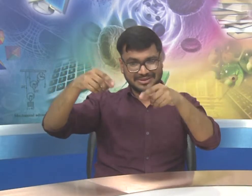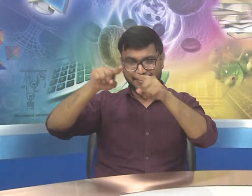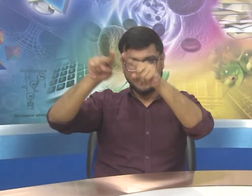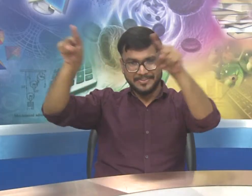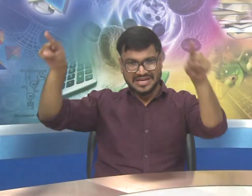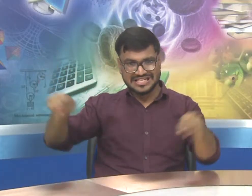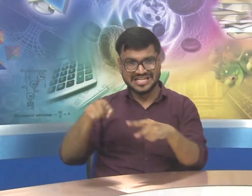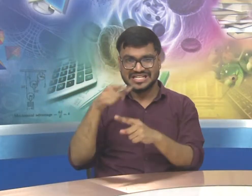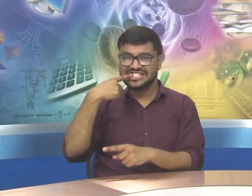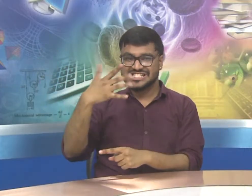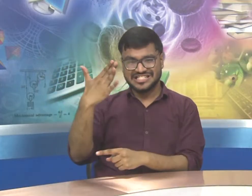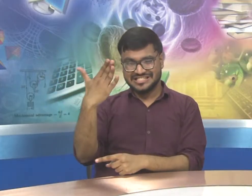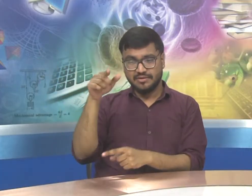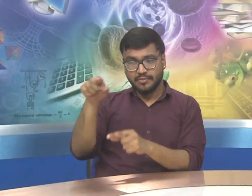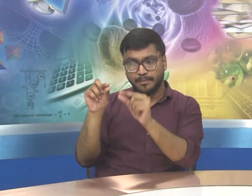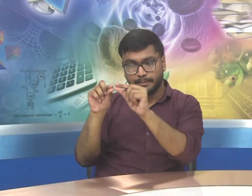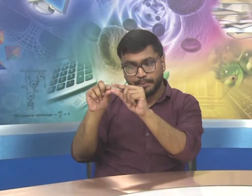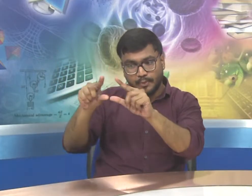as sheet of paper.